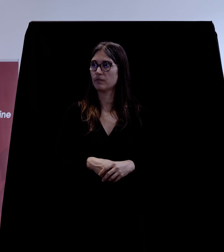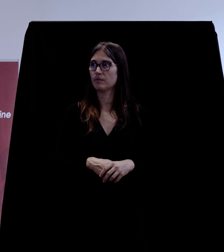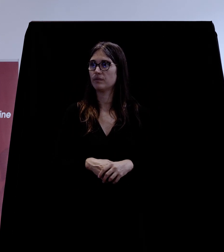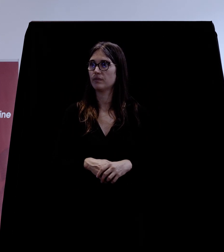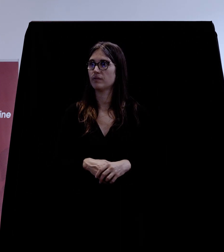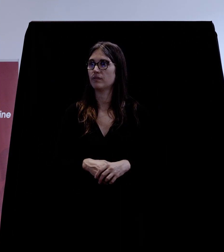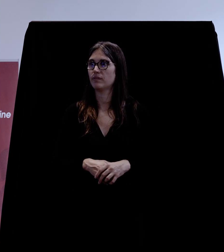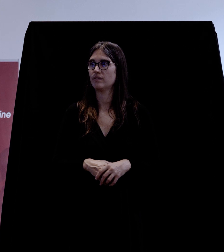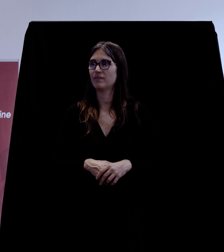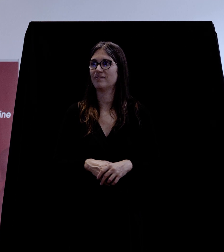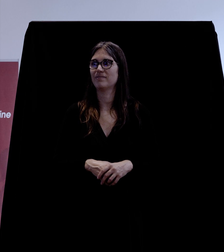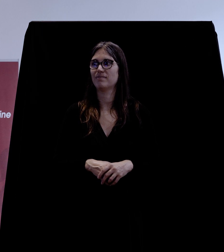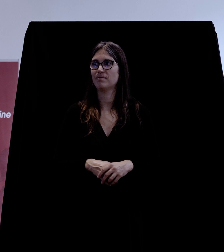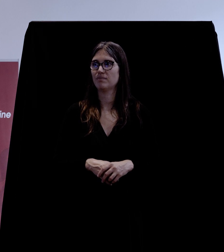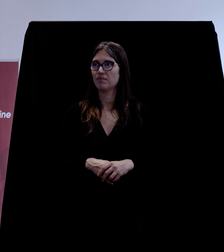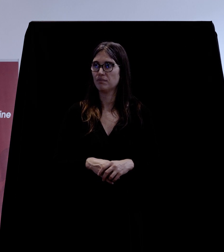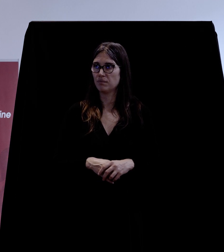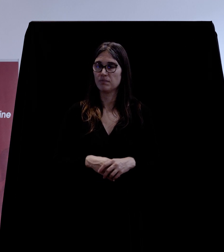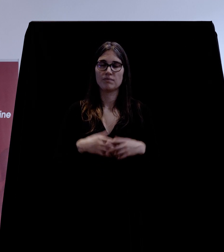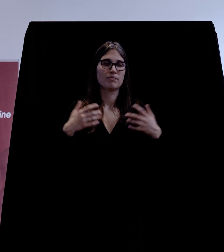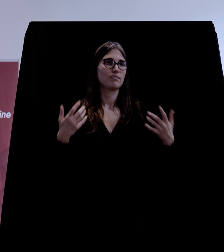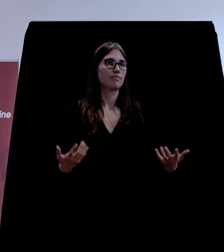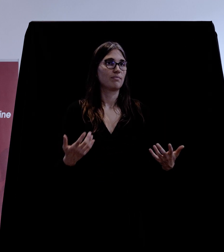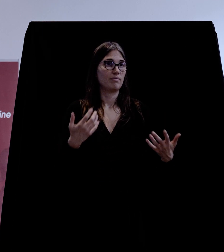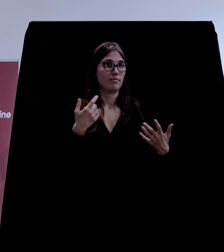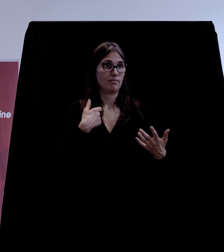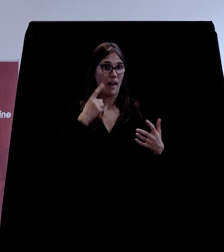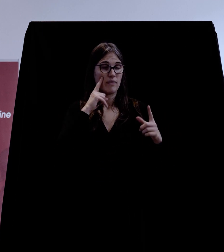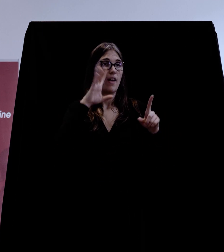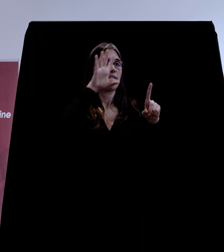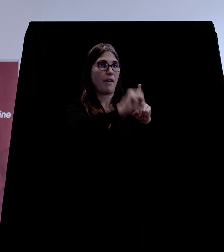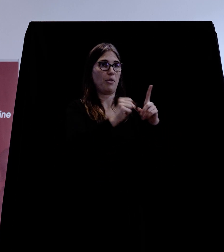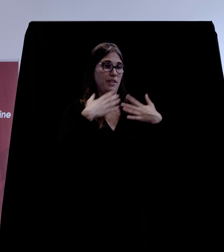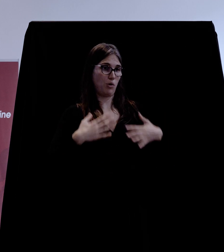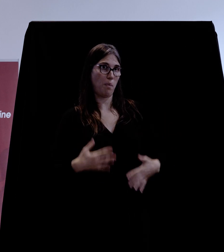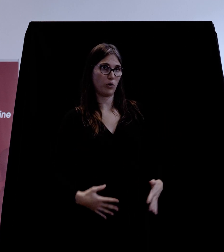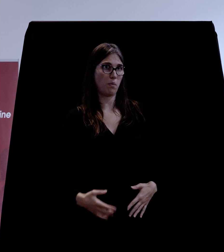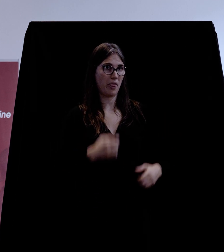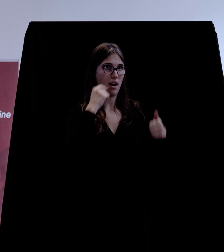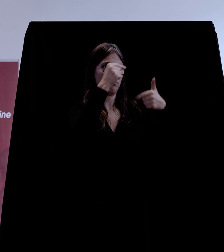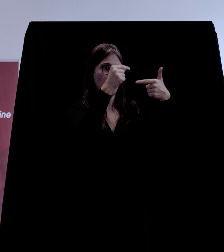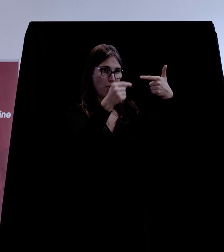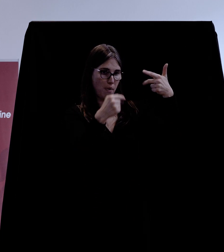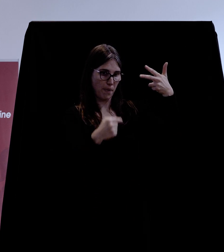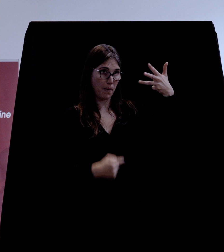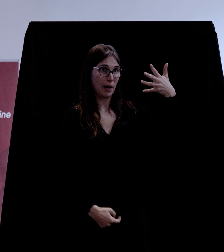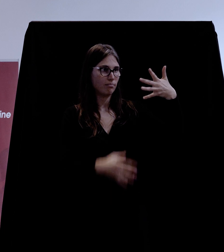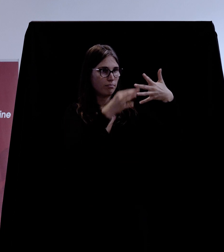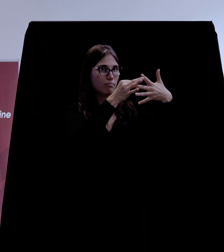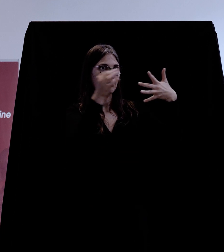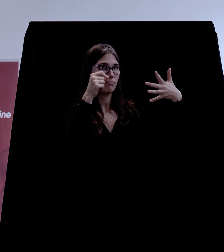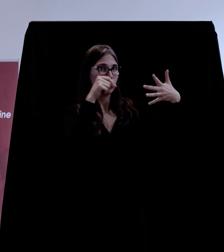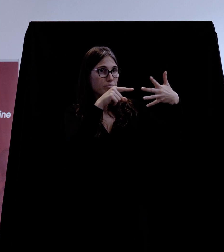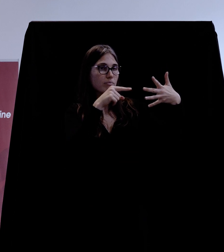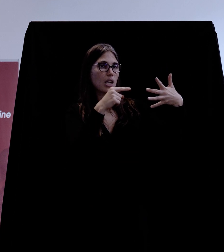control. Certain aspects are in Prader-Willi syndrome, not eating is out of their control. But that doesn't mean in